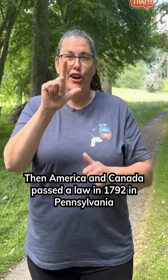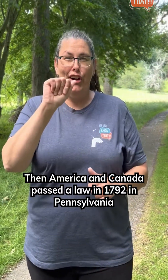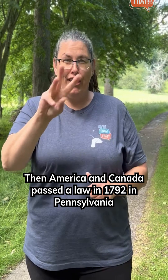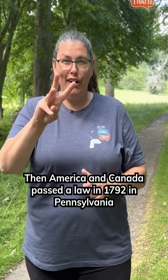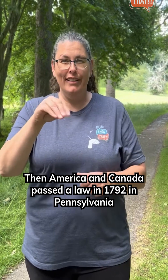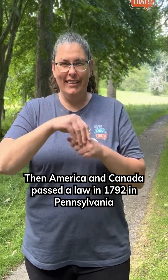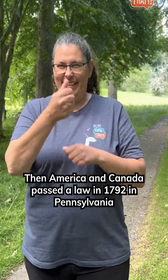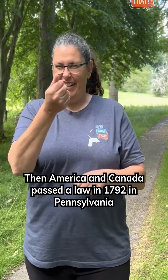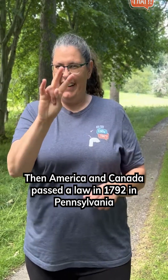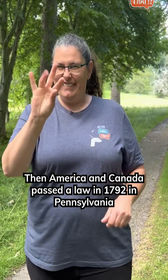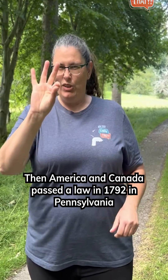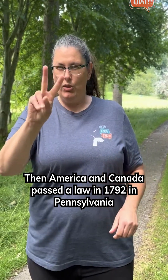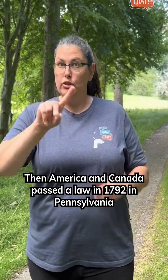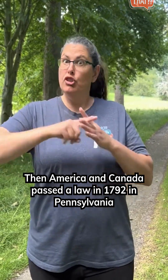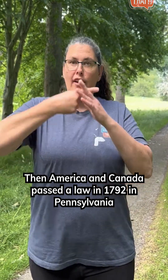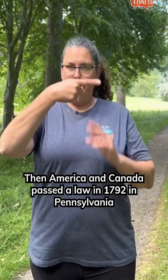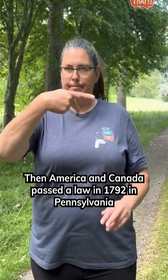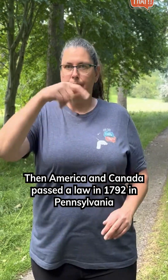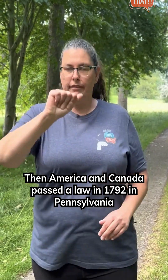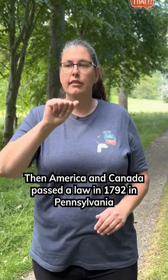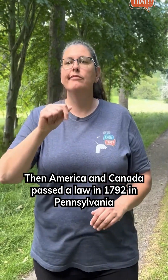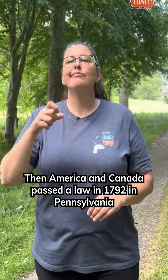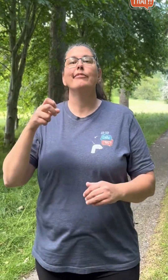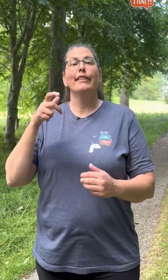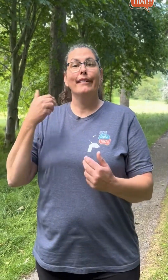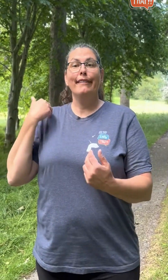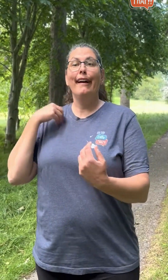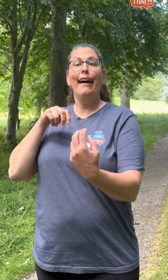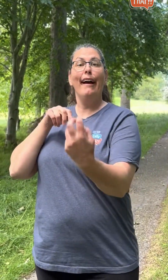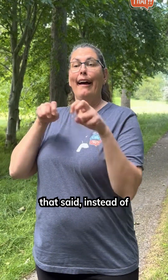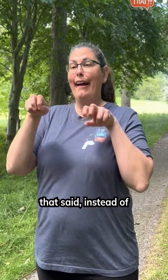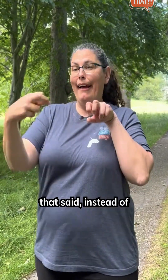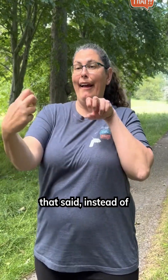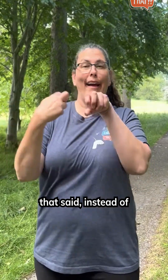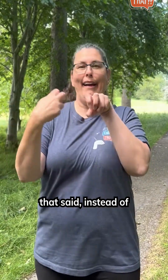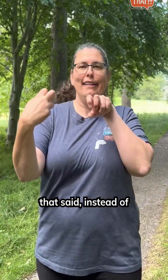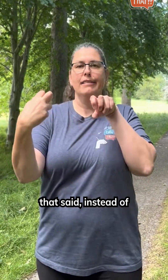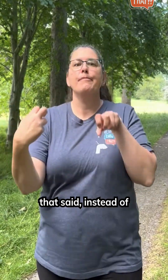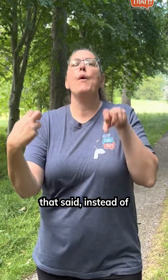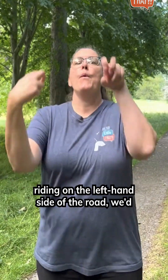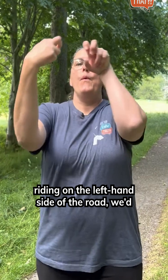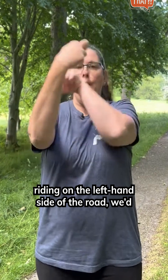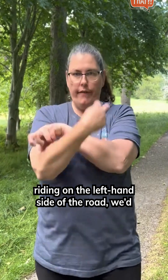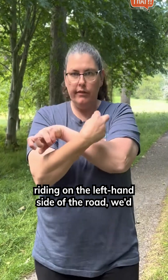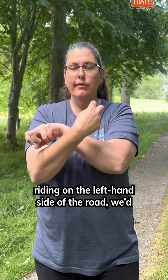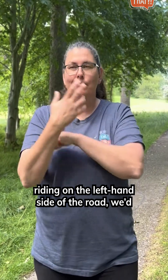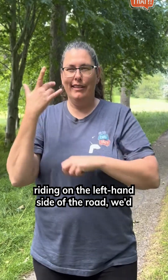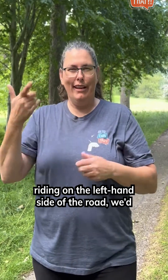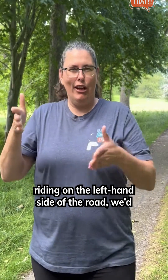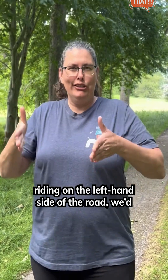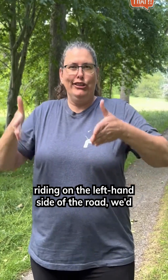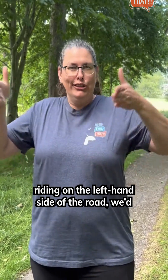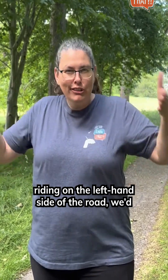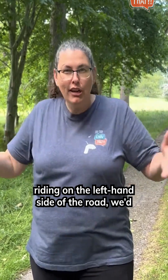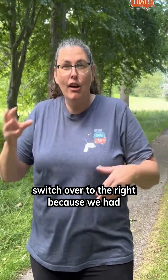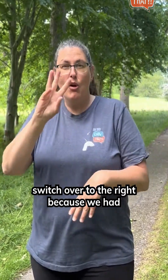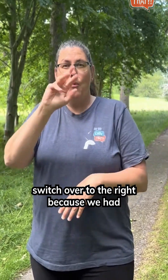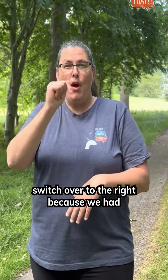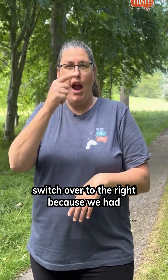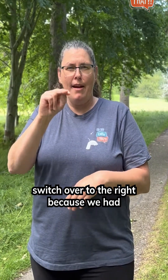in 1792 in Pennsylvania that said instead of riding on the left-hand side of the road, we'd switch over to the